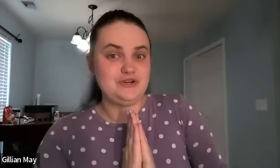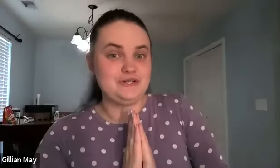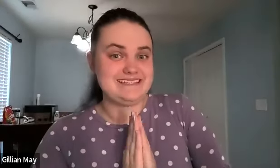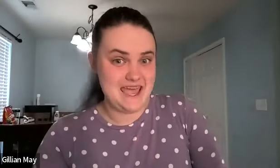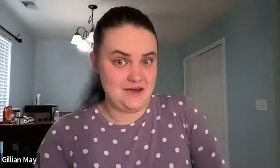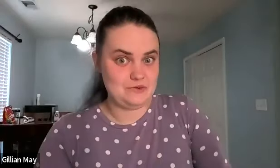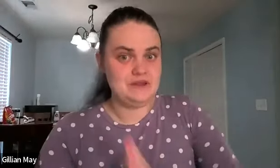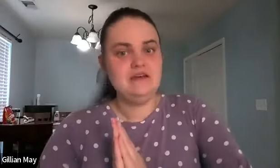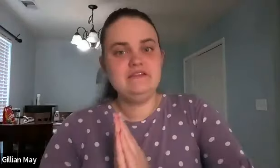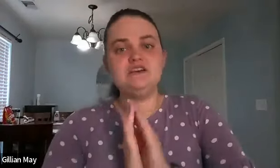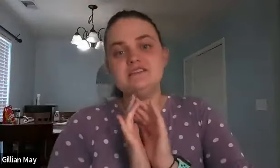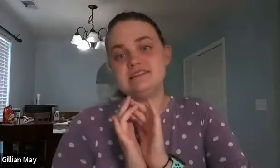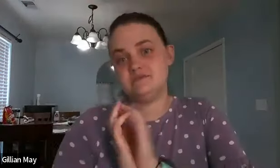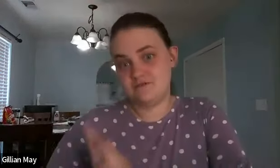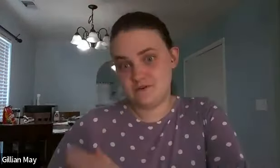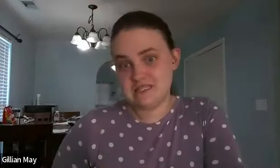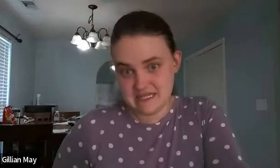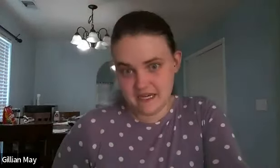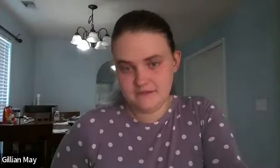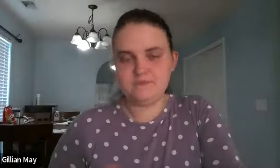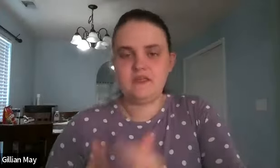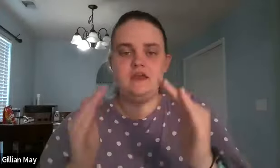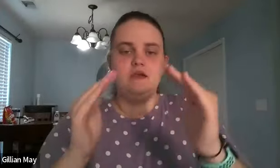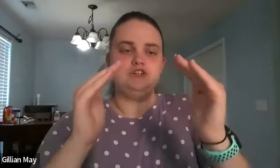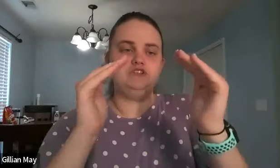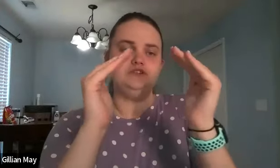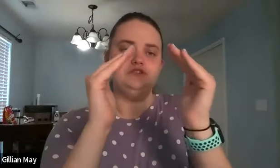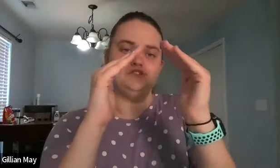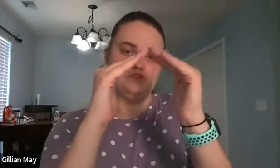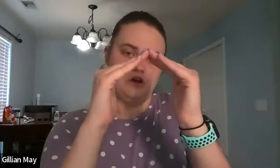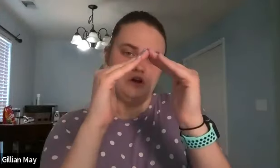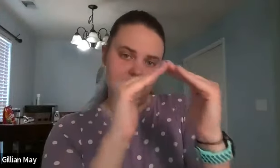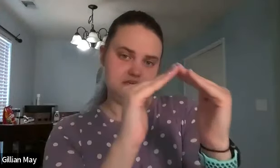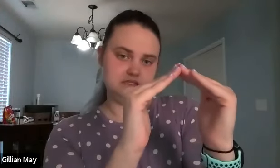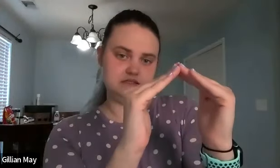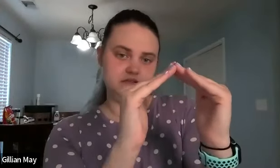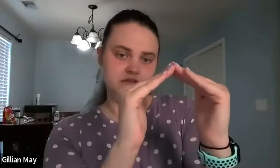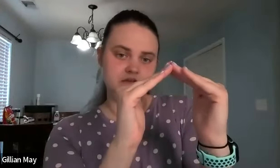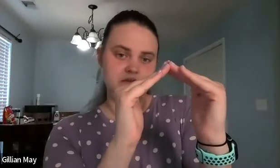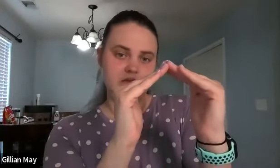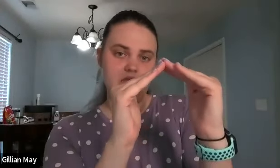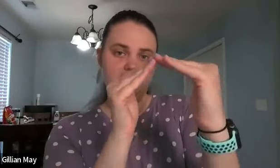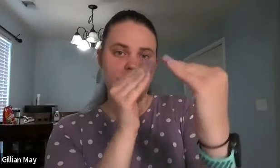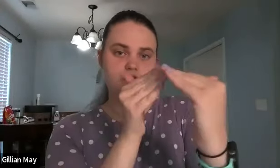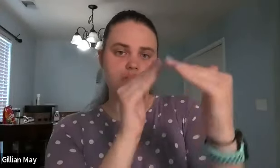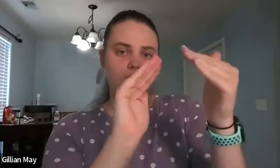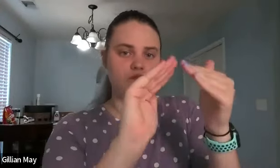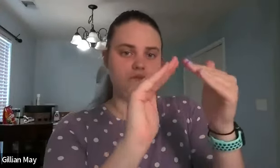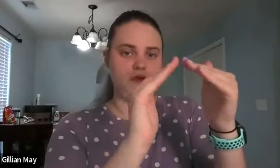or town, this is also the same sign for city. And what you do is you start like this and you go and you bounce